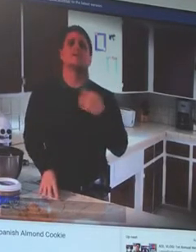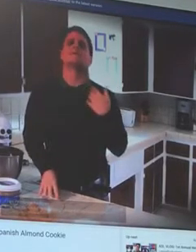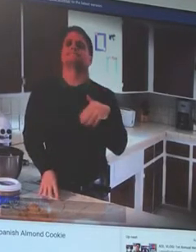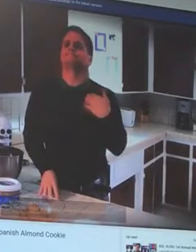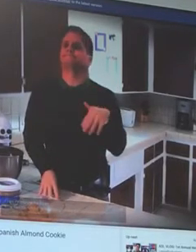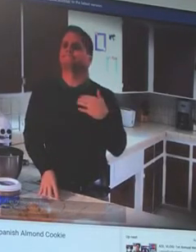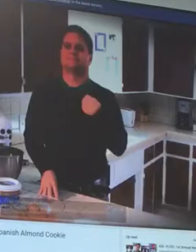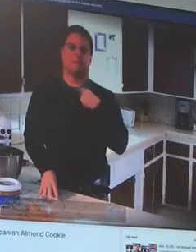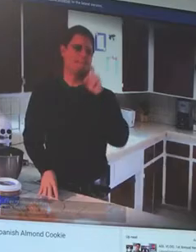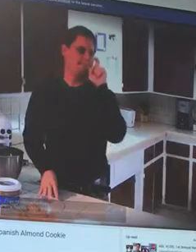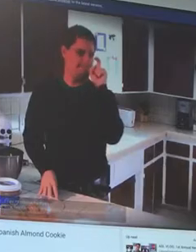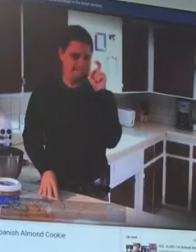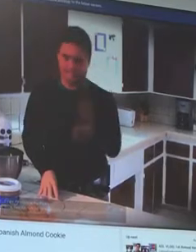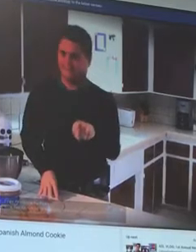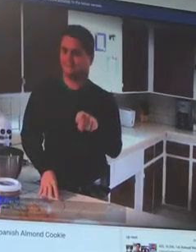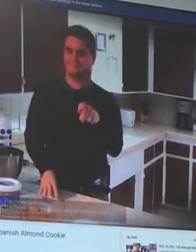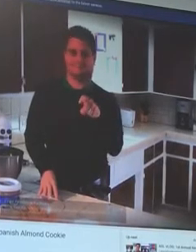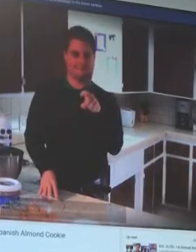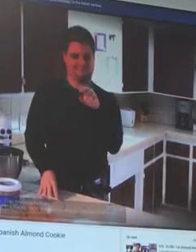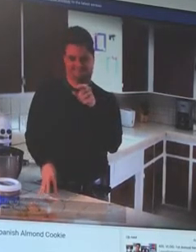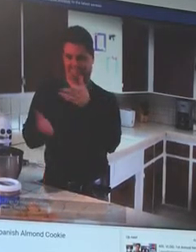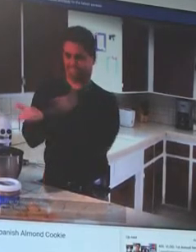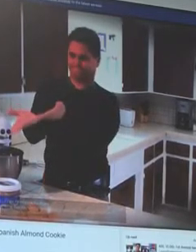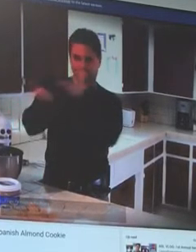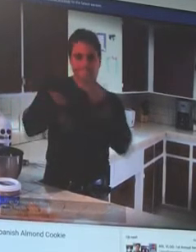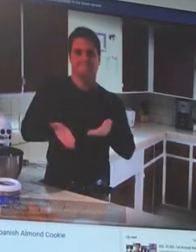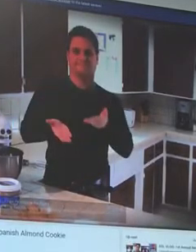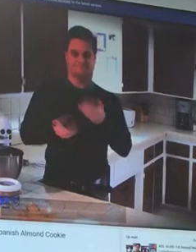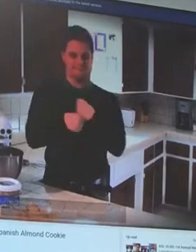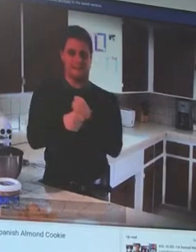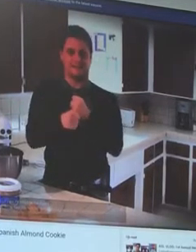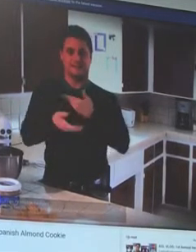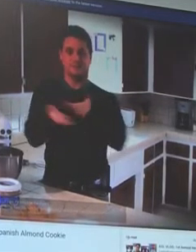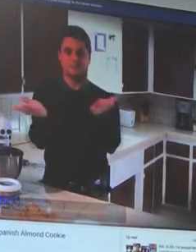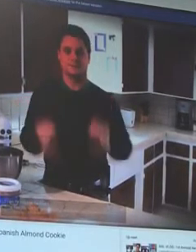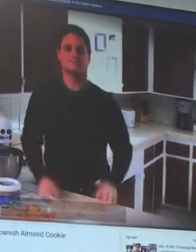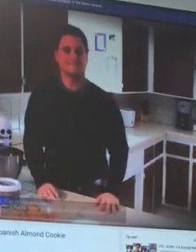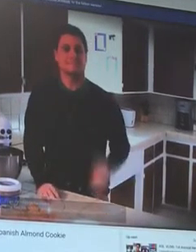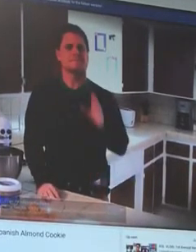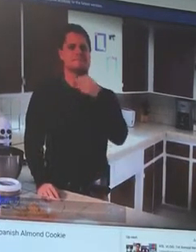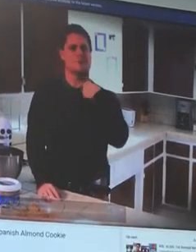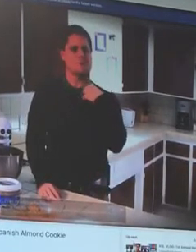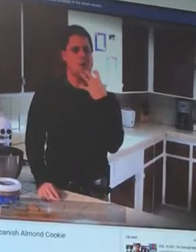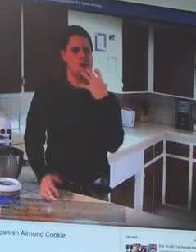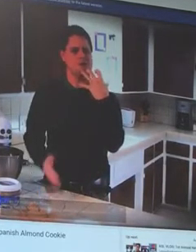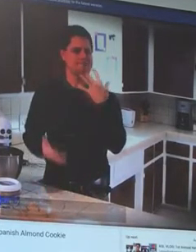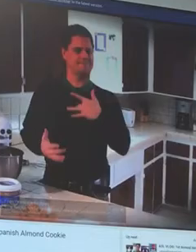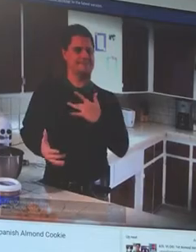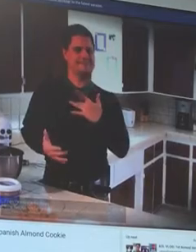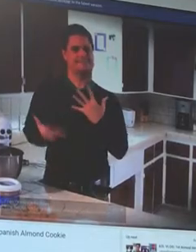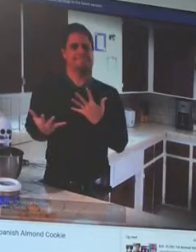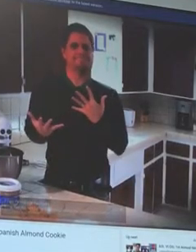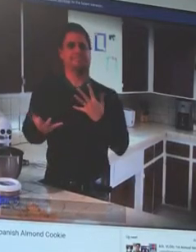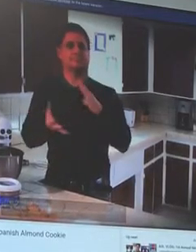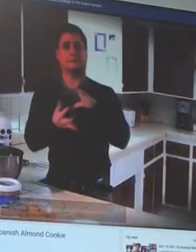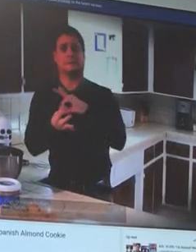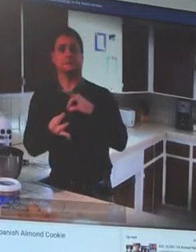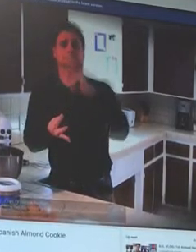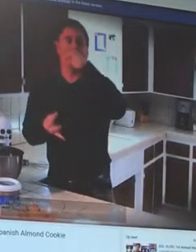sweets, pastries. But one that I really felt like I needed to share with you guys today is this one, the Spanish